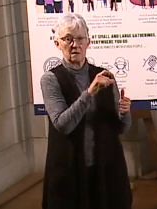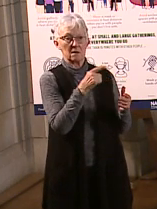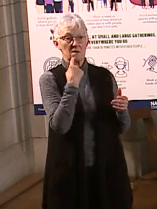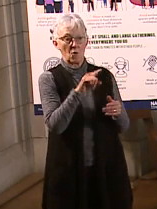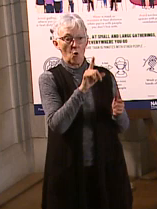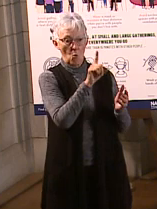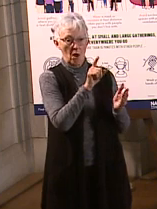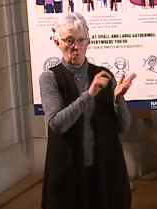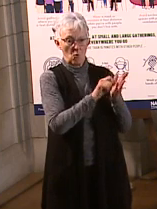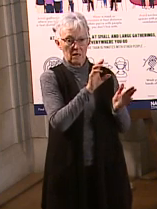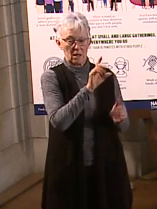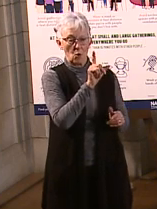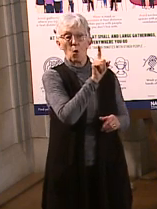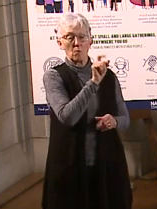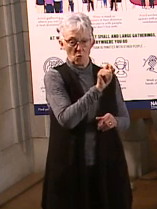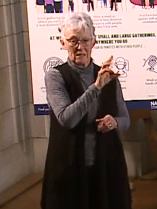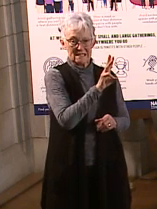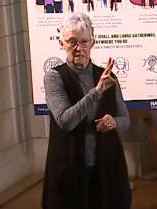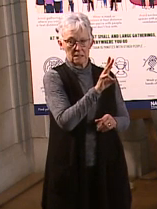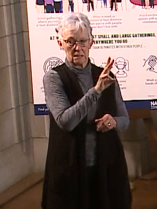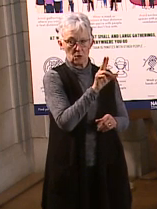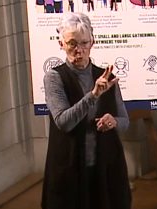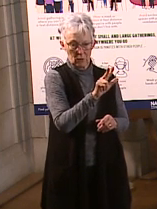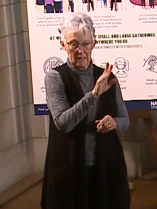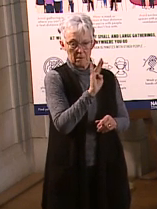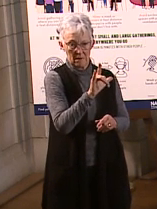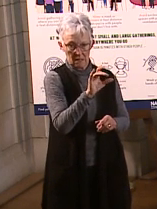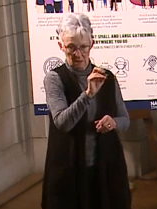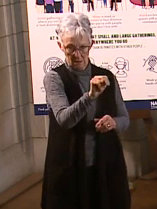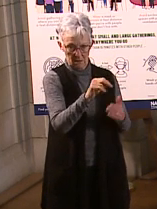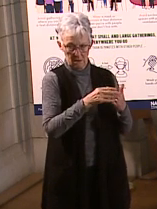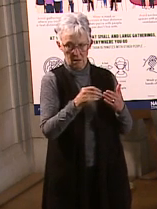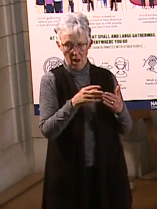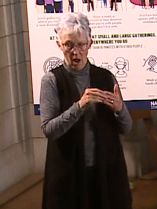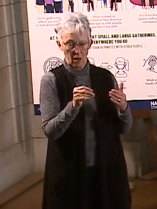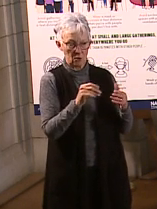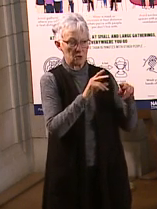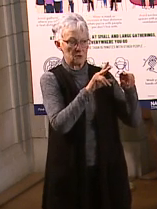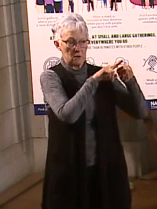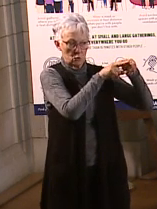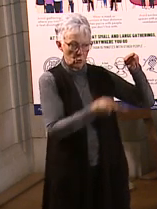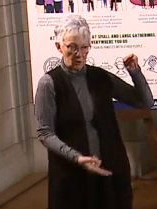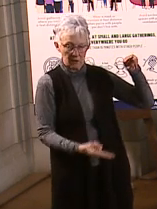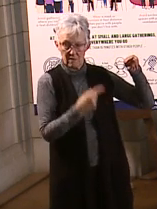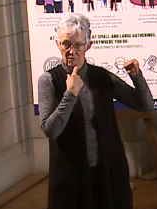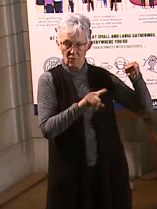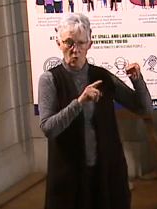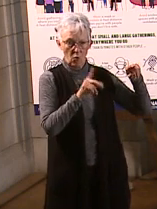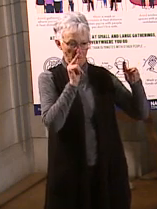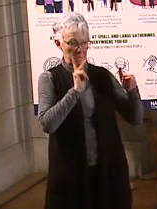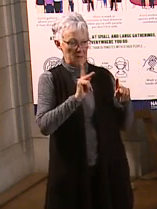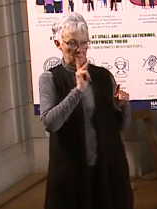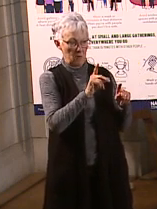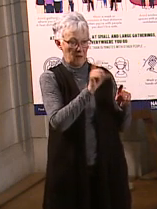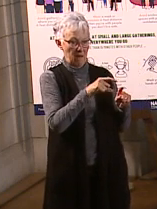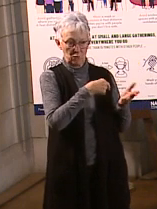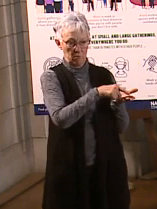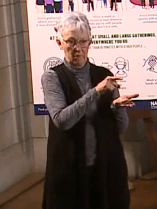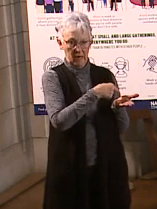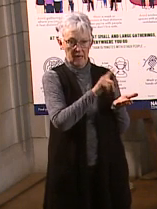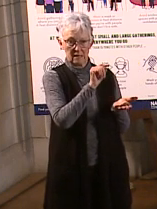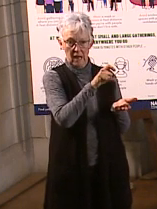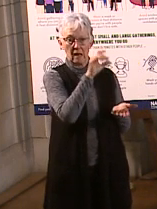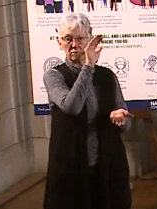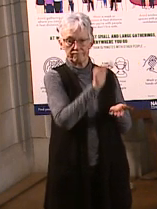in property tax relief in the upcoming biennium. Now, the way 1107 works is that you